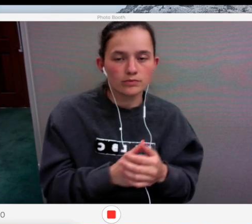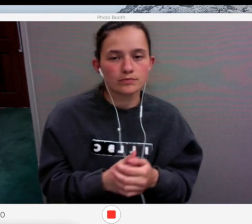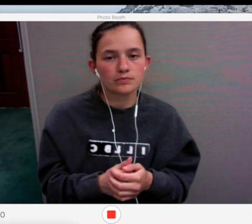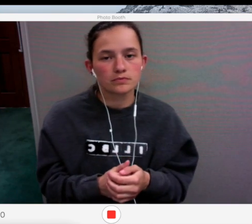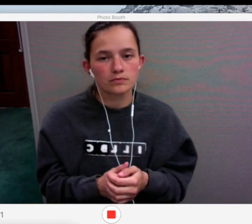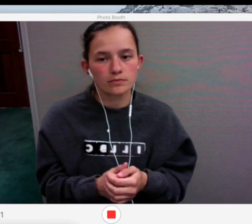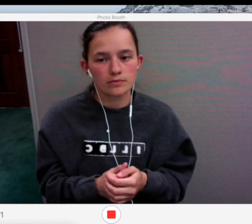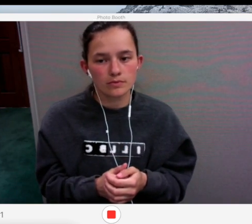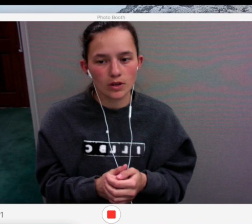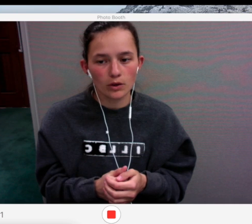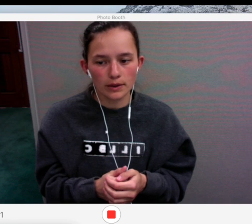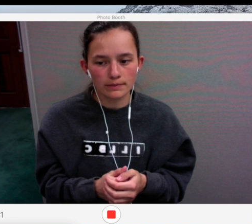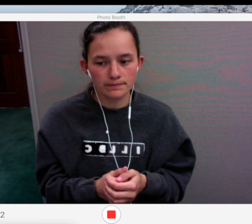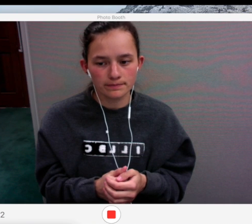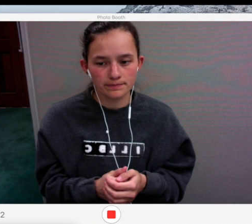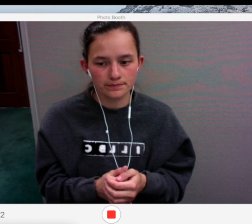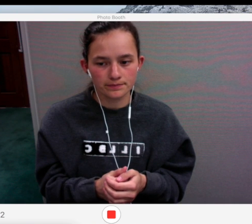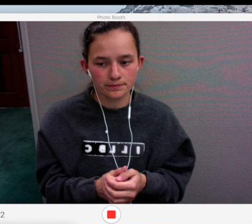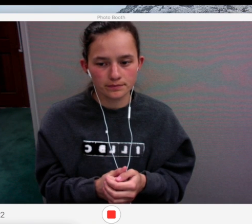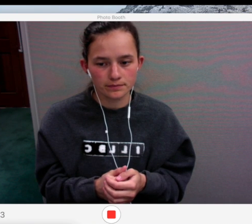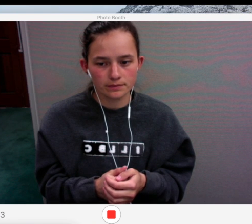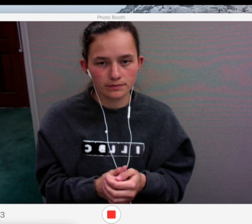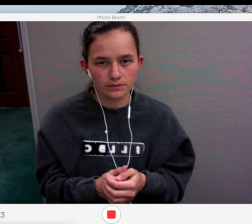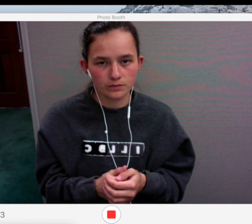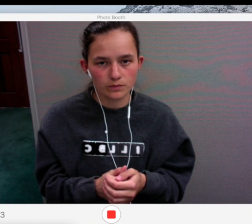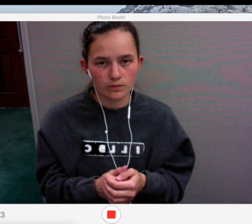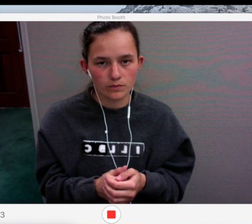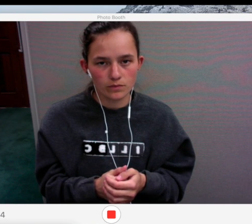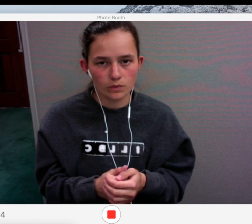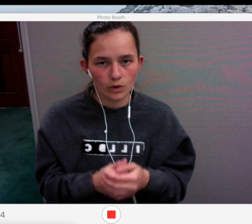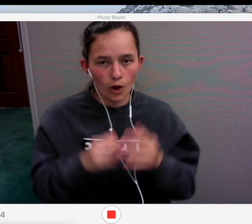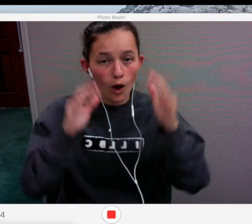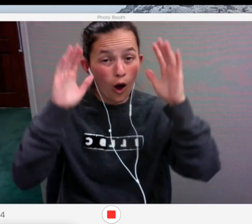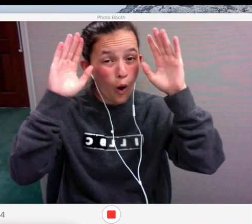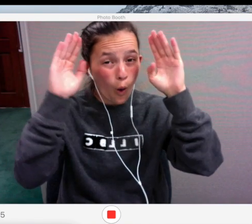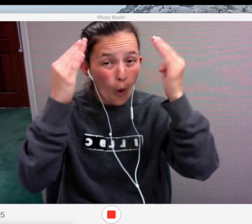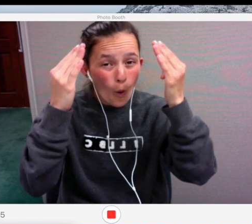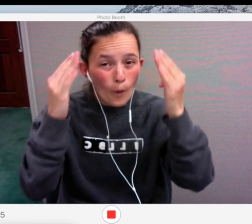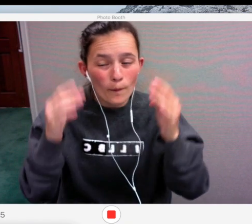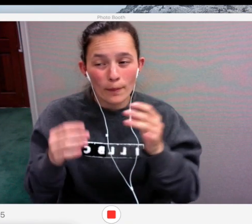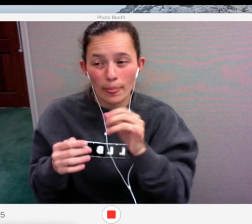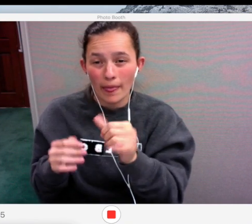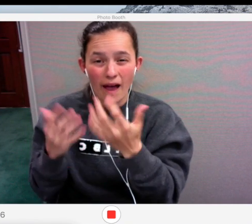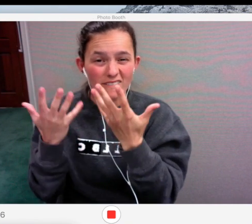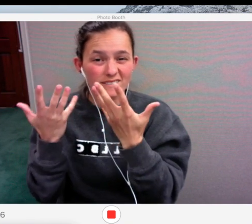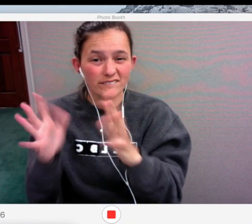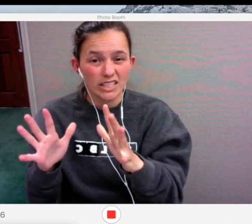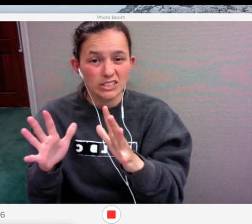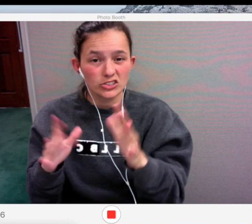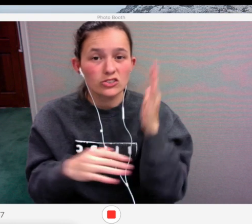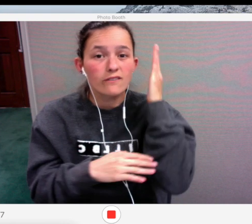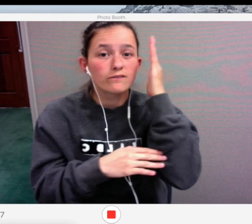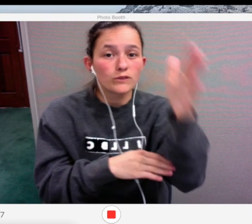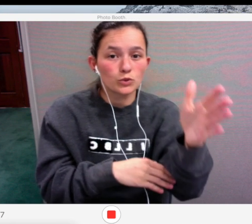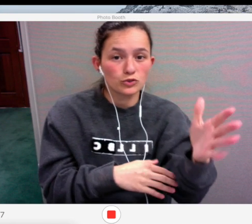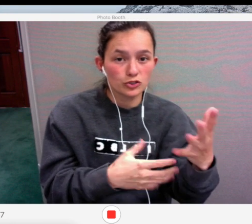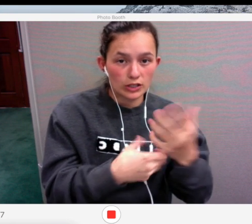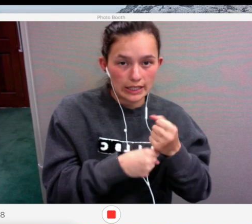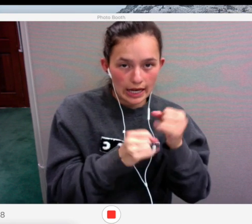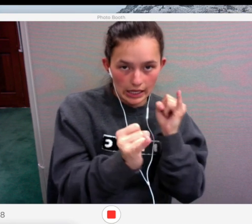Okay. Okay. Hopefully that process is going to get you an interview.